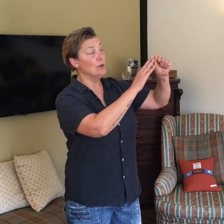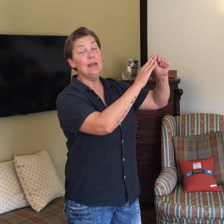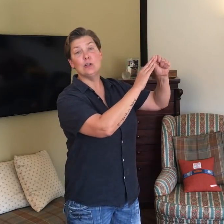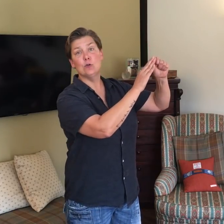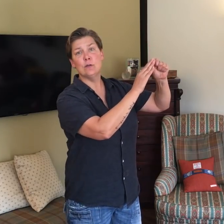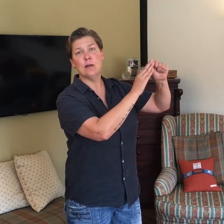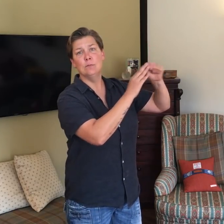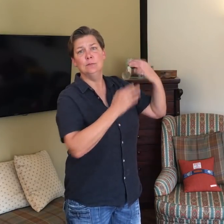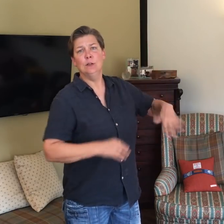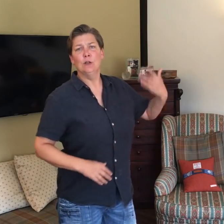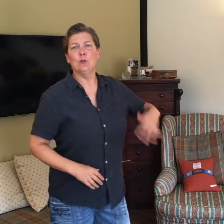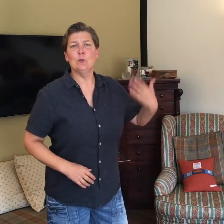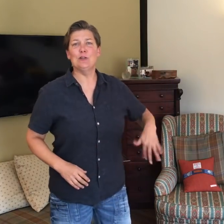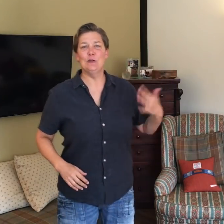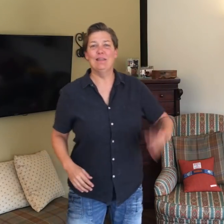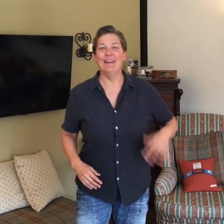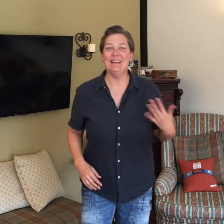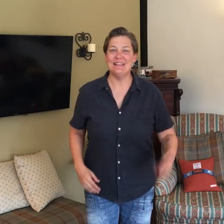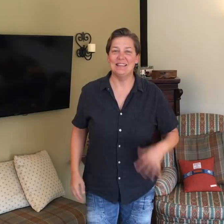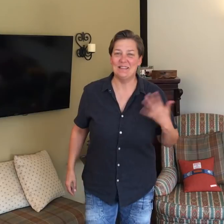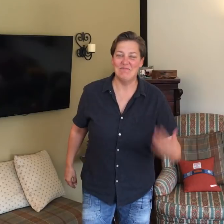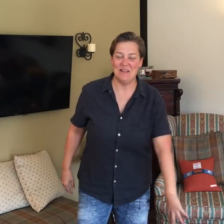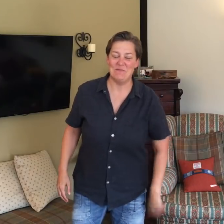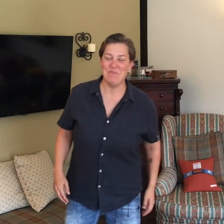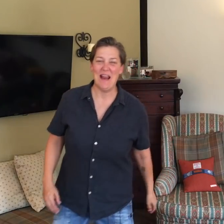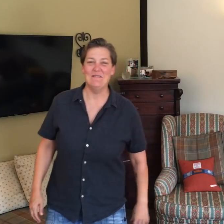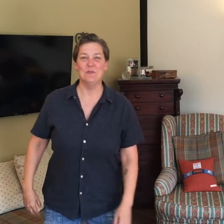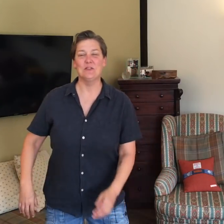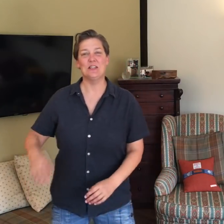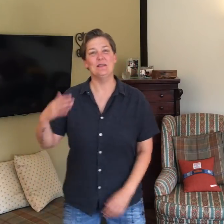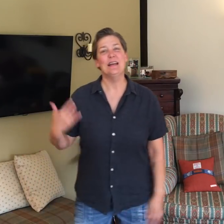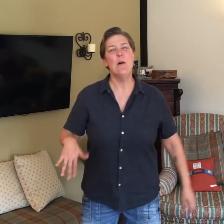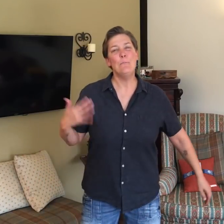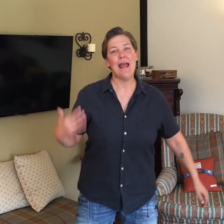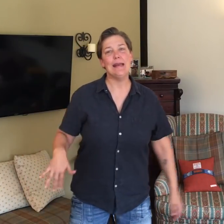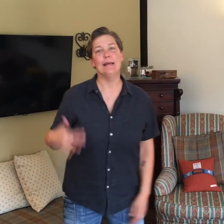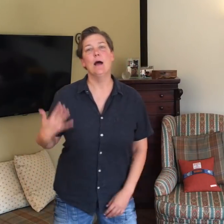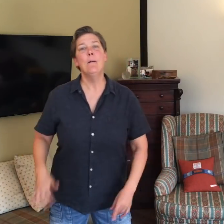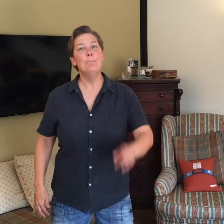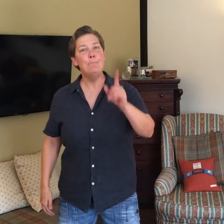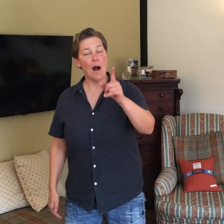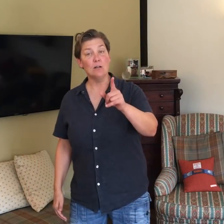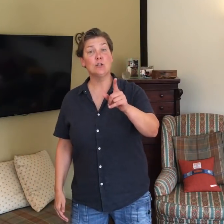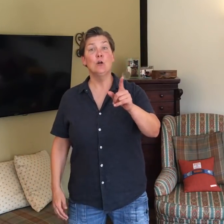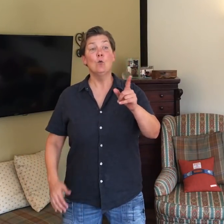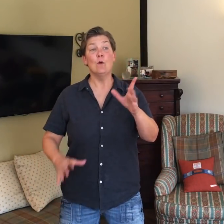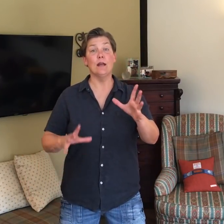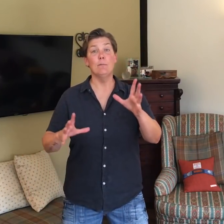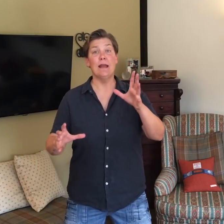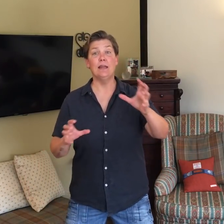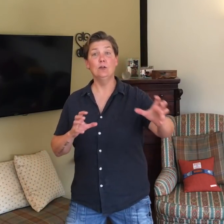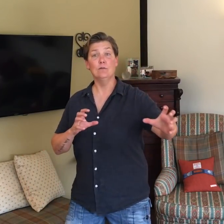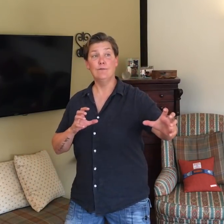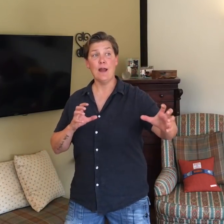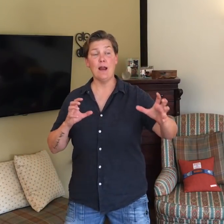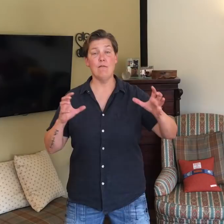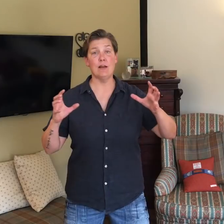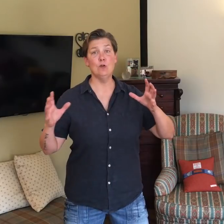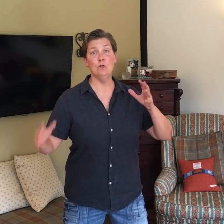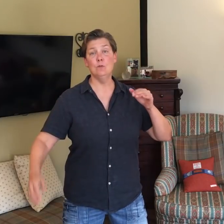hit your thumb, you would do this. It's painful to do it. Pain. But we're going to make it look very cool because